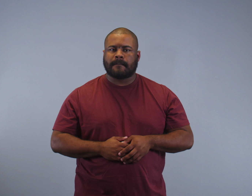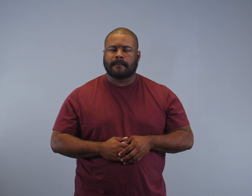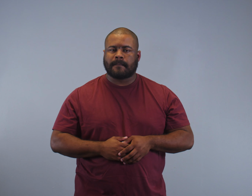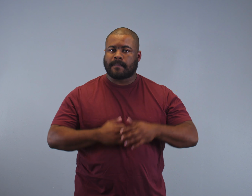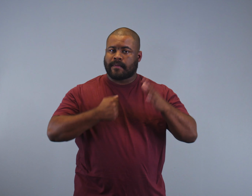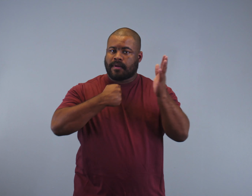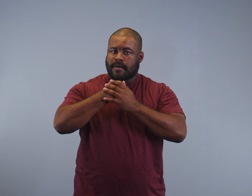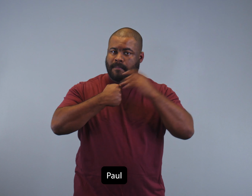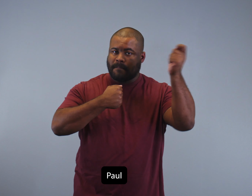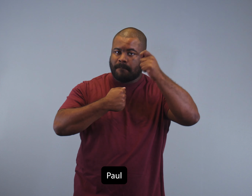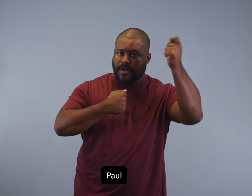Paul.